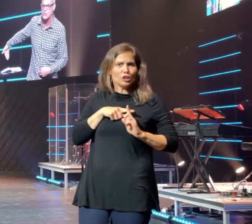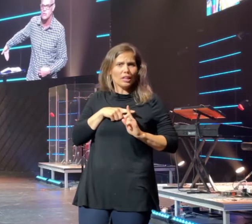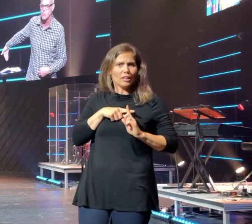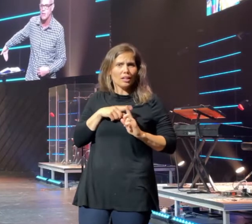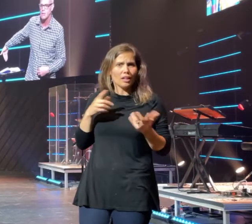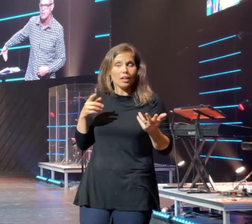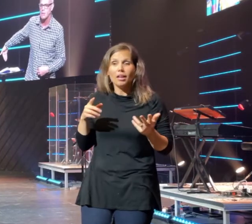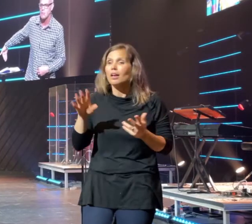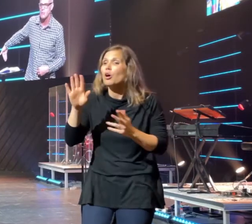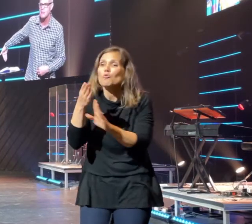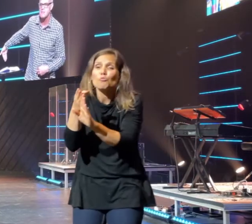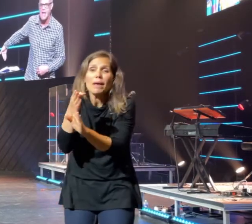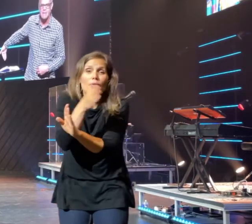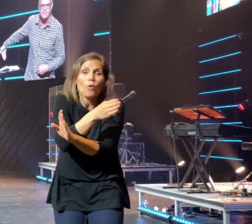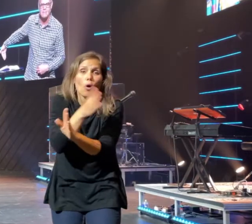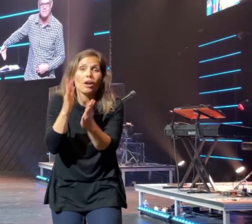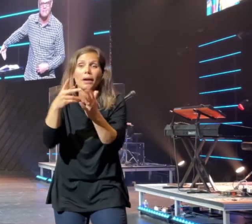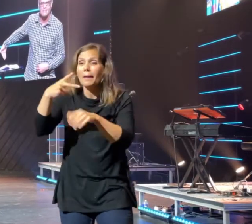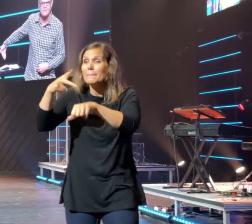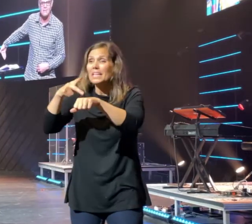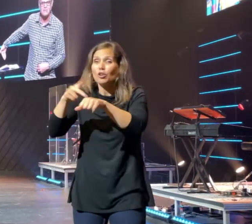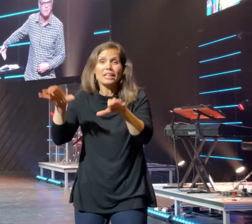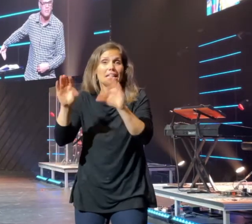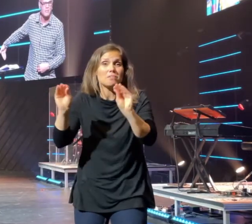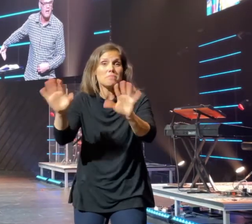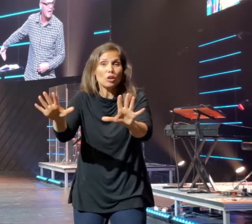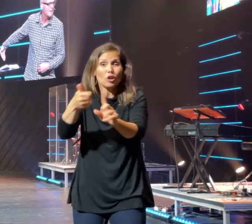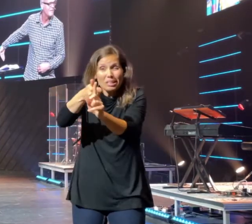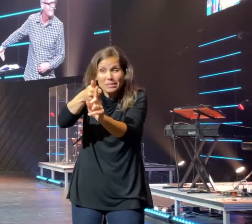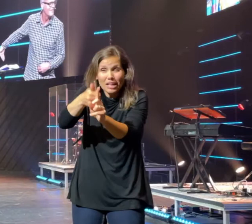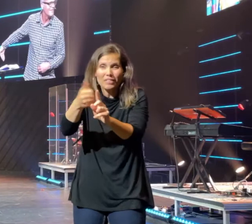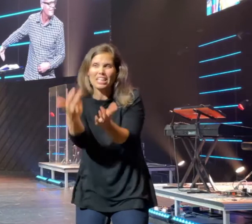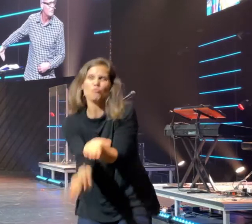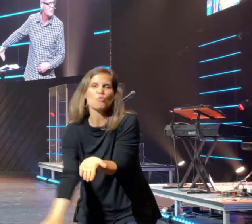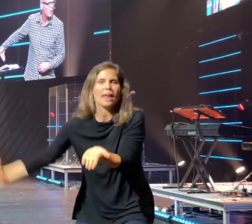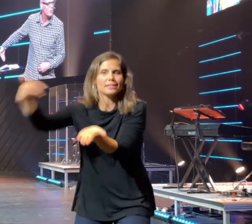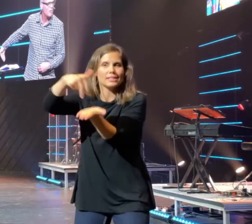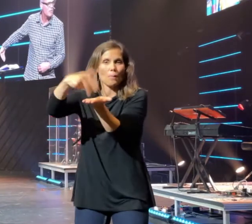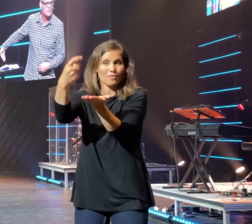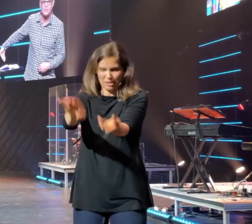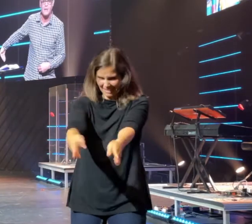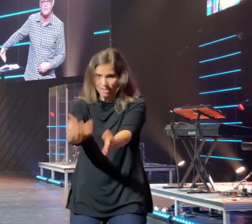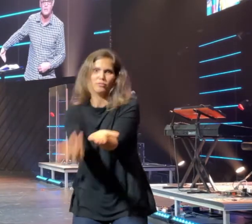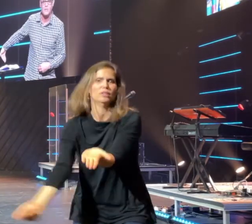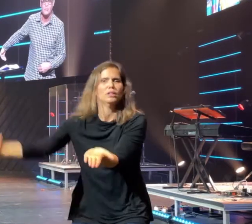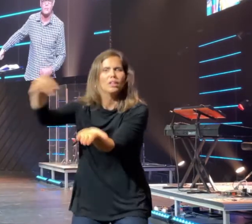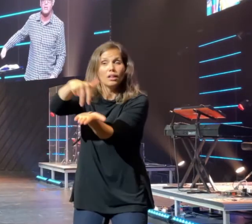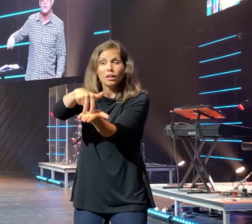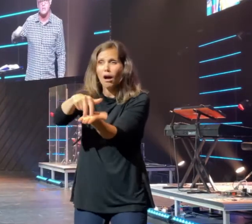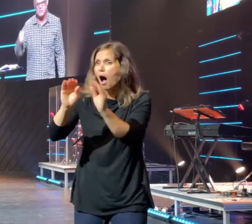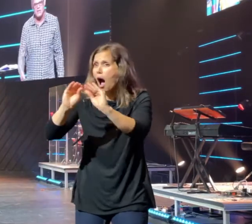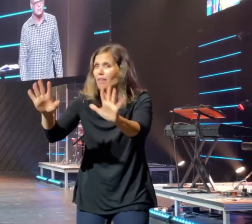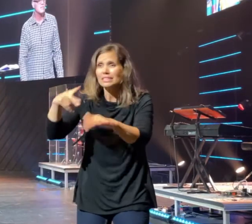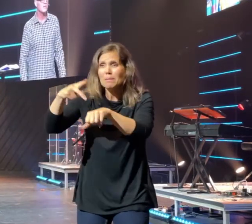rose someone from the dead in chapter 9. Was the power of God in Peter's life? Absolutely. Was Peter